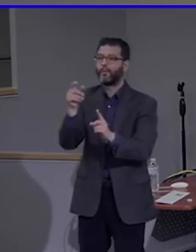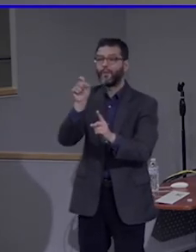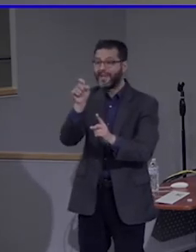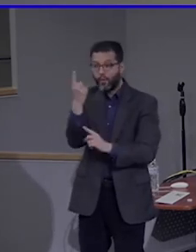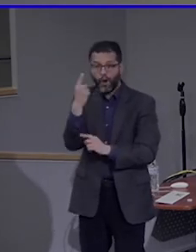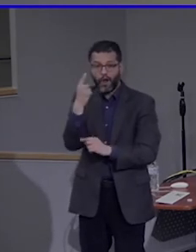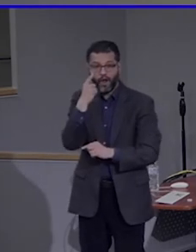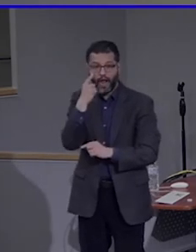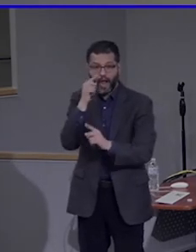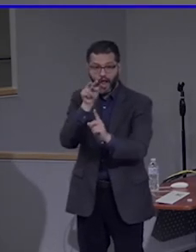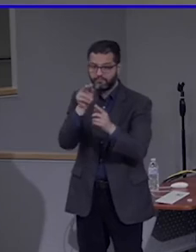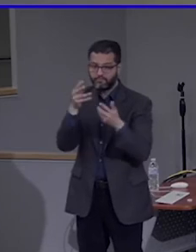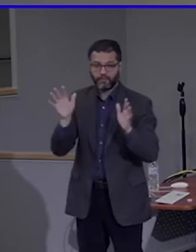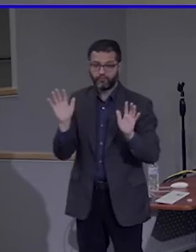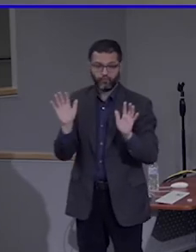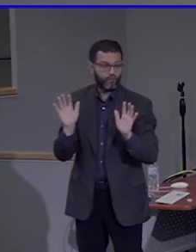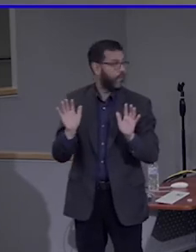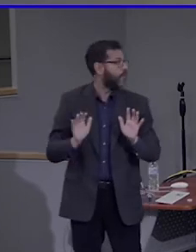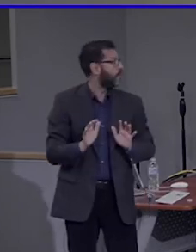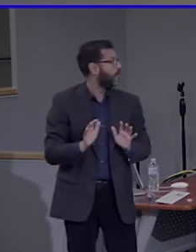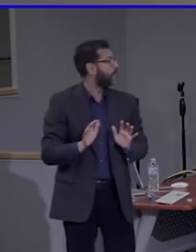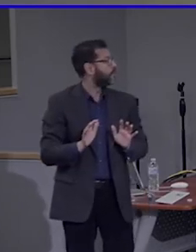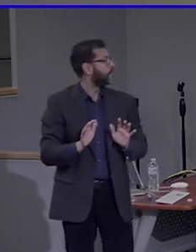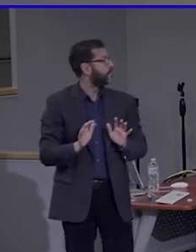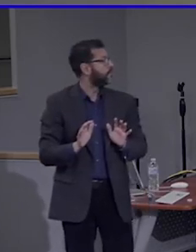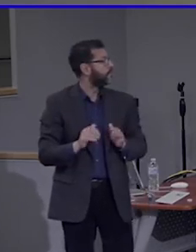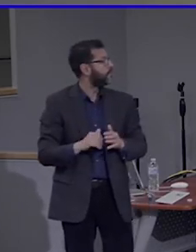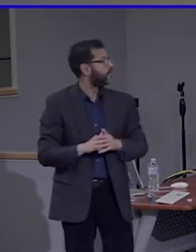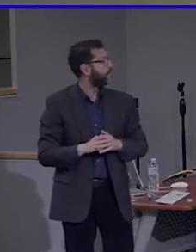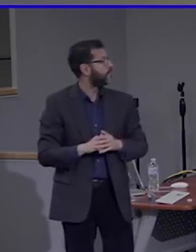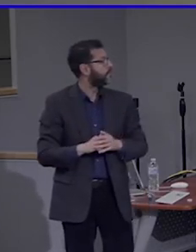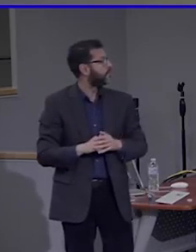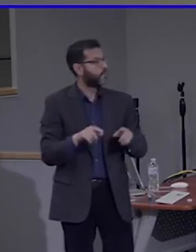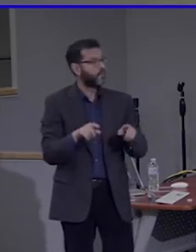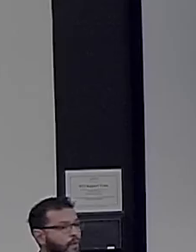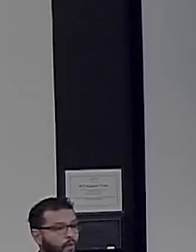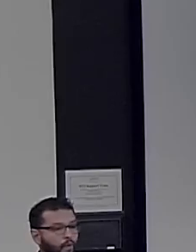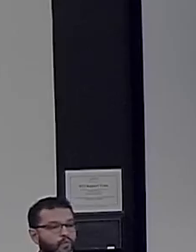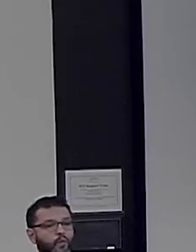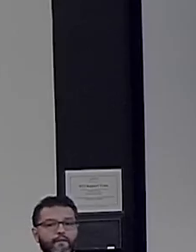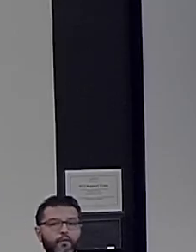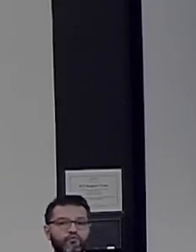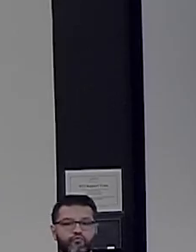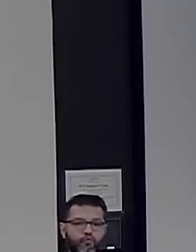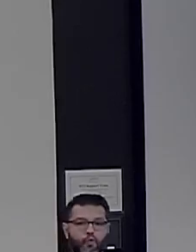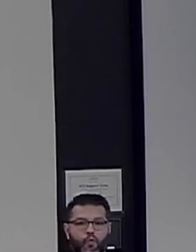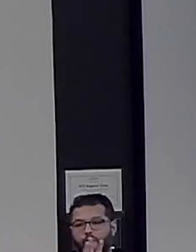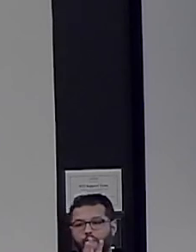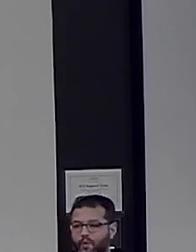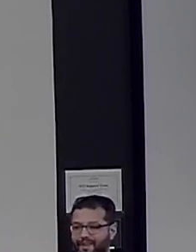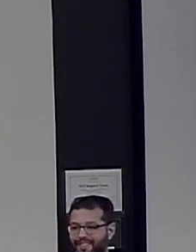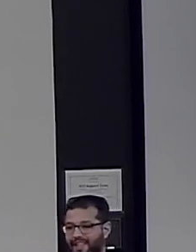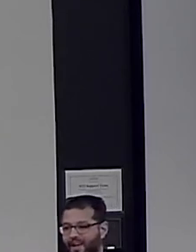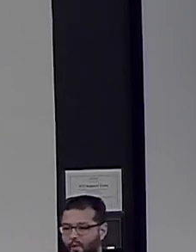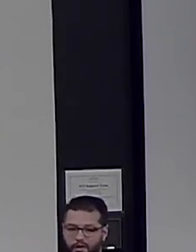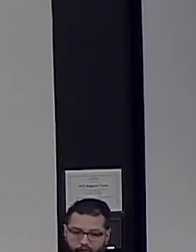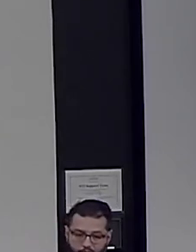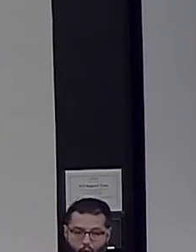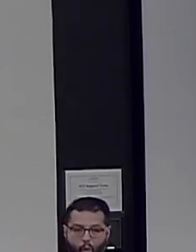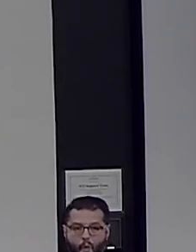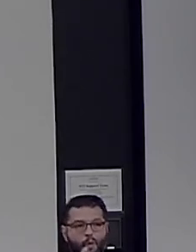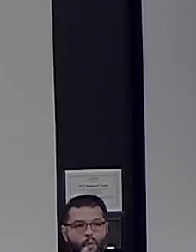one eye so let me go past we also have control software that lets us follow the eye gaze and this is a